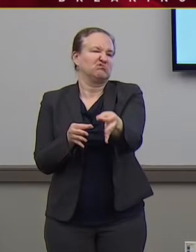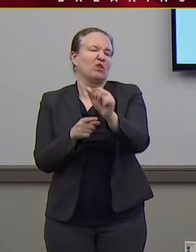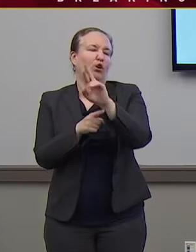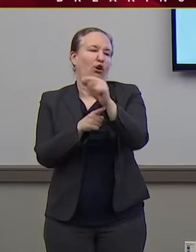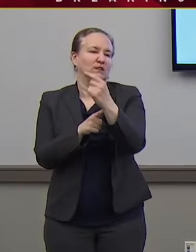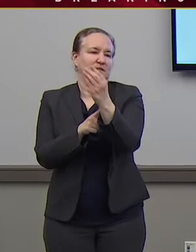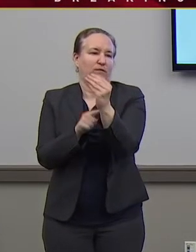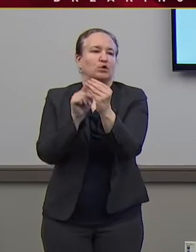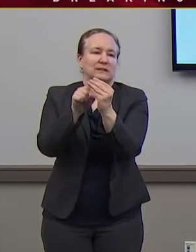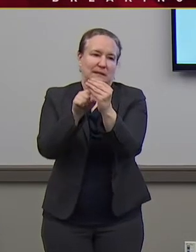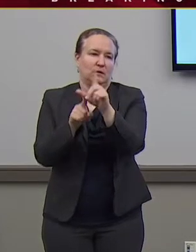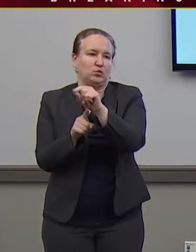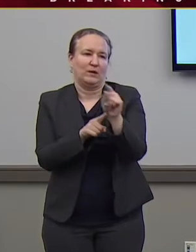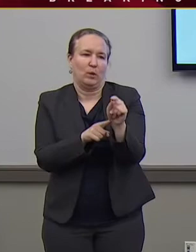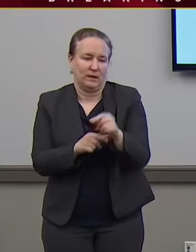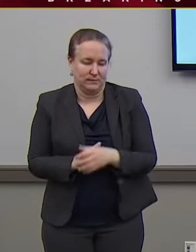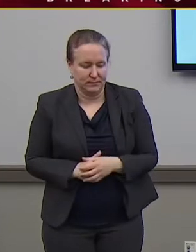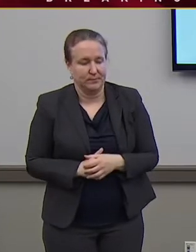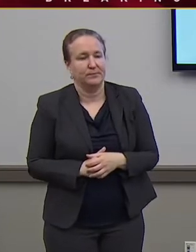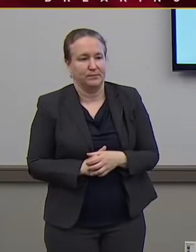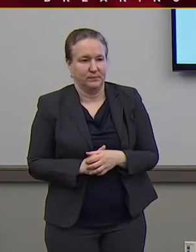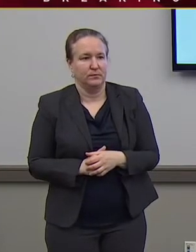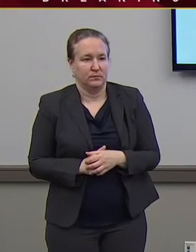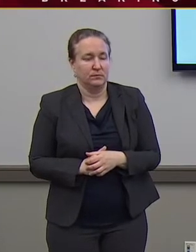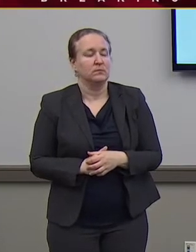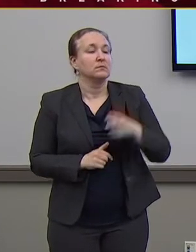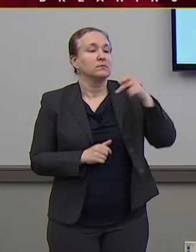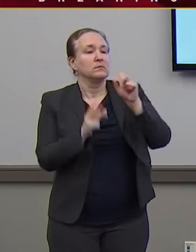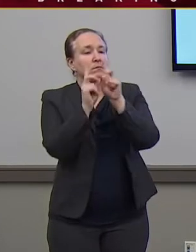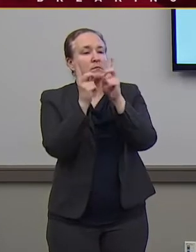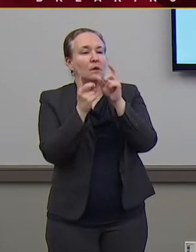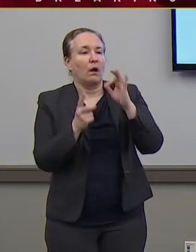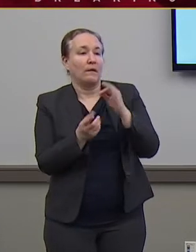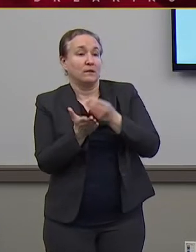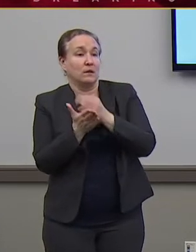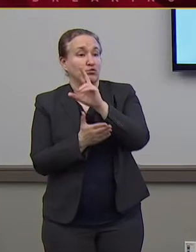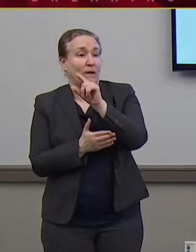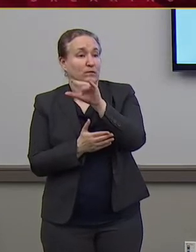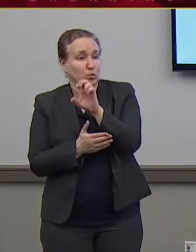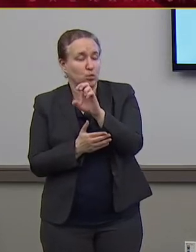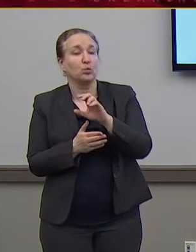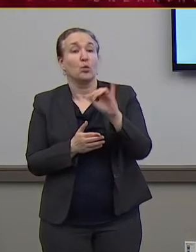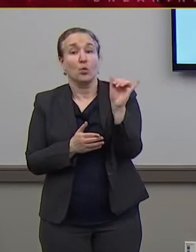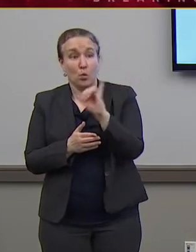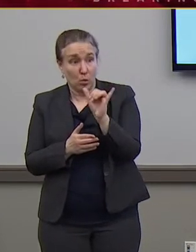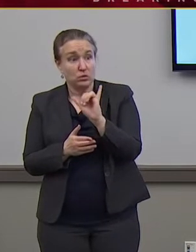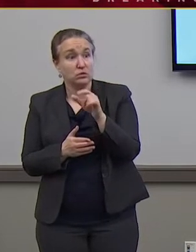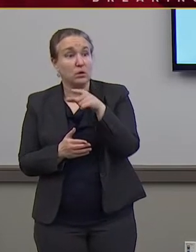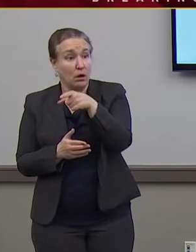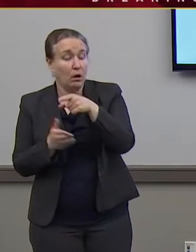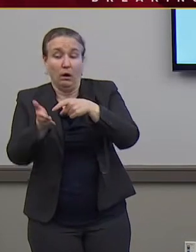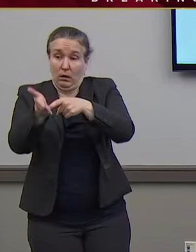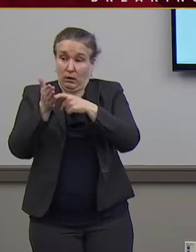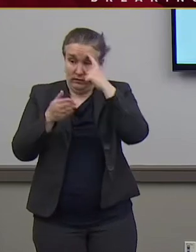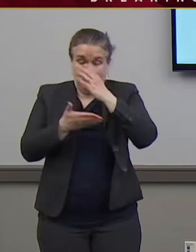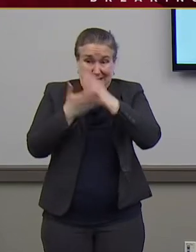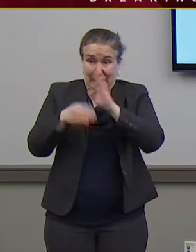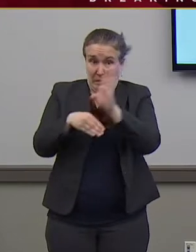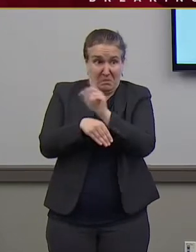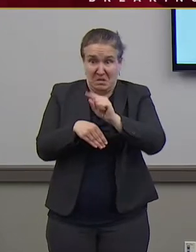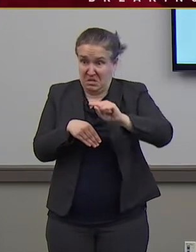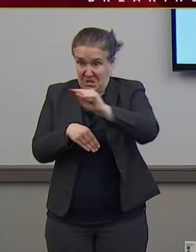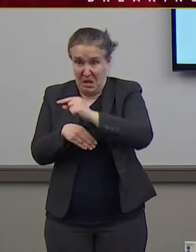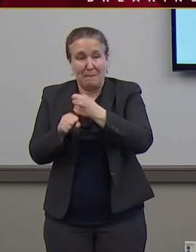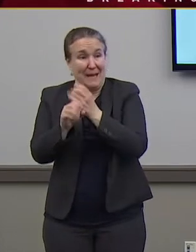August 14, 2020. The Pennsylvania Department of Revenue has also removed the requirement for some businesses to